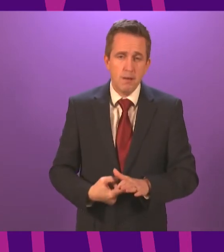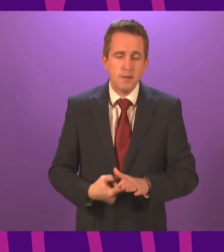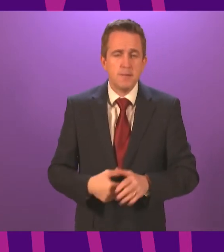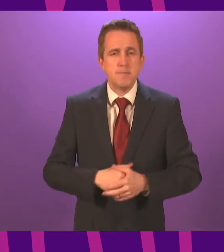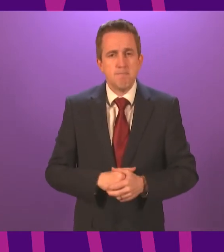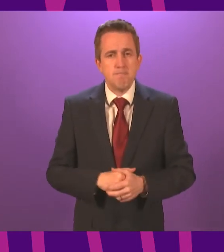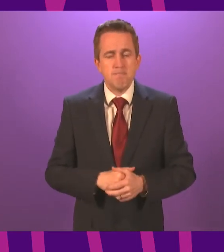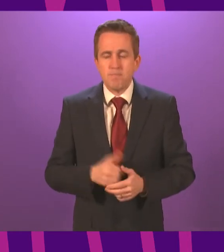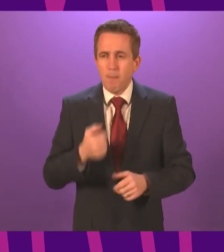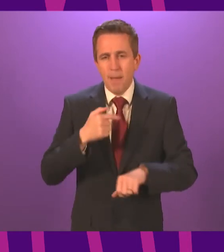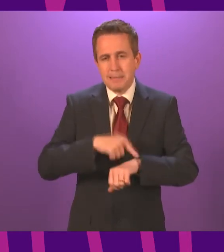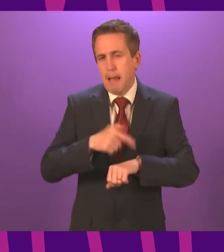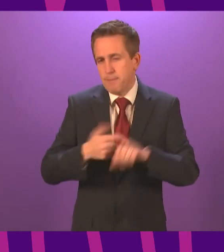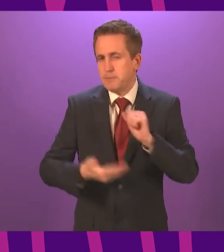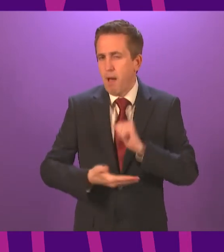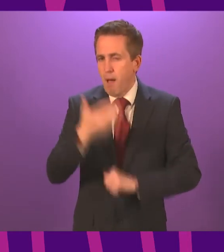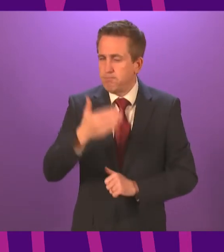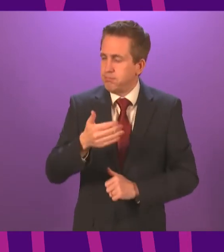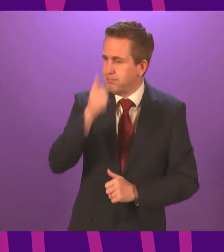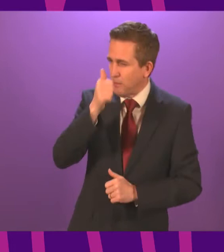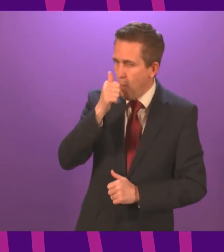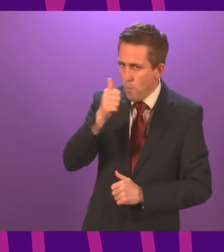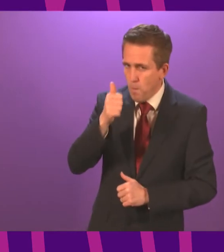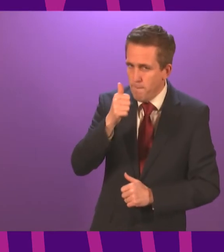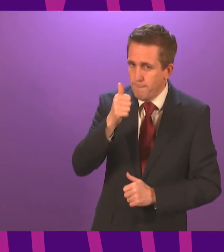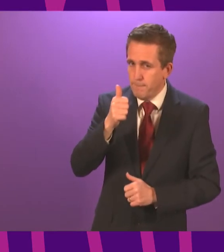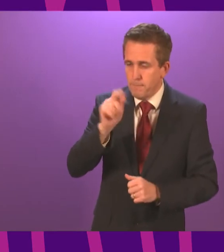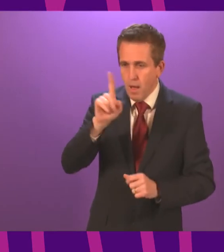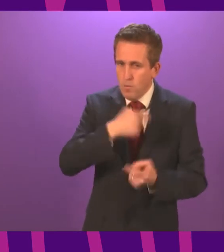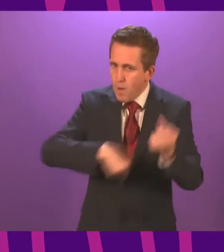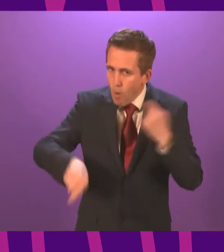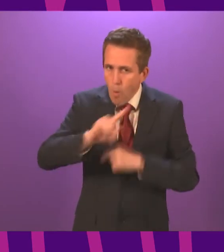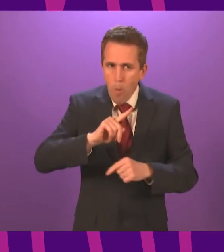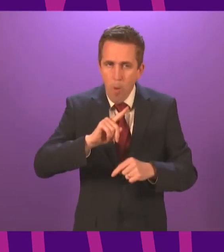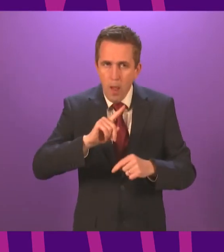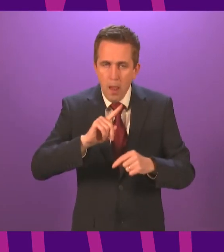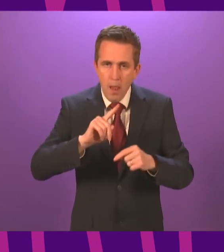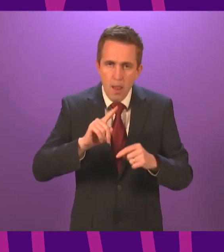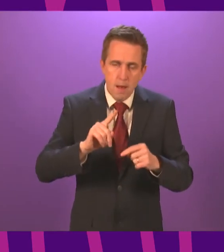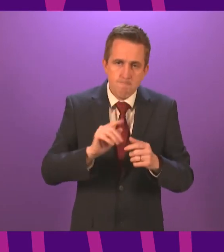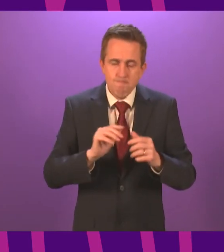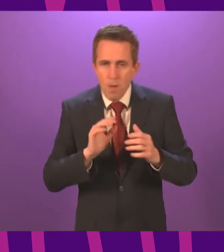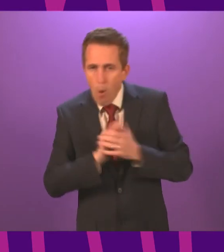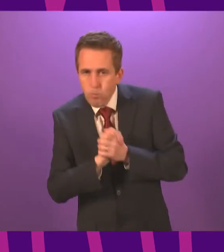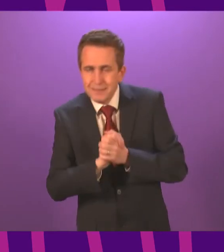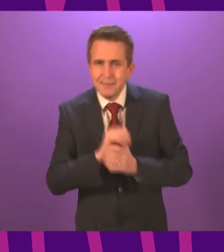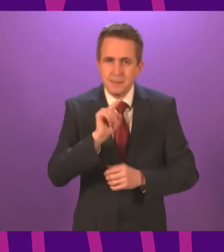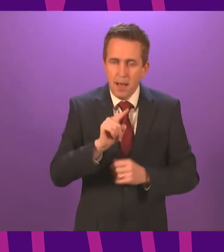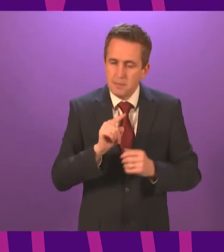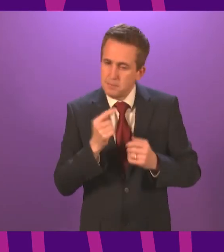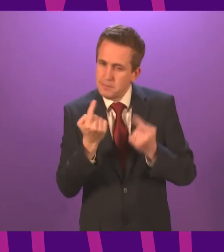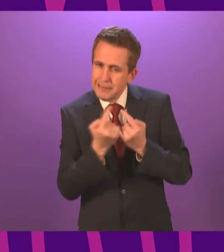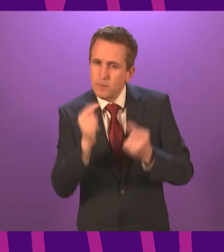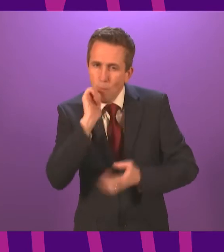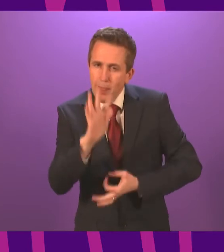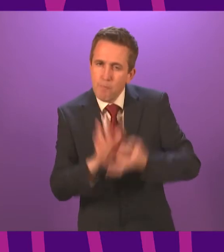I know that I've come to the end of the time, but we are all hopeful that there's light at the end of the tunnel drawing nearer, but